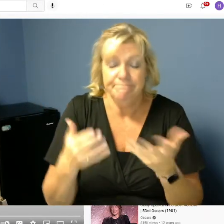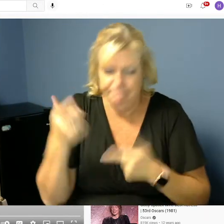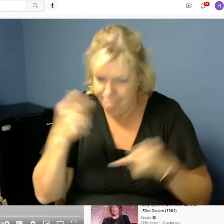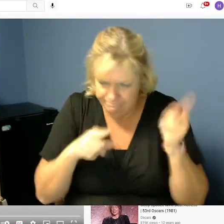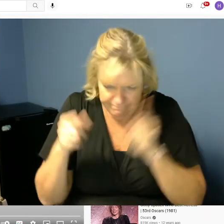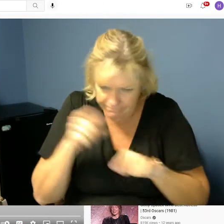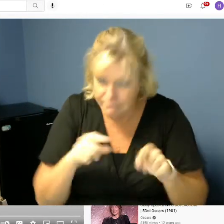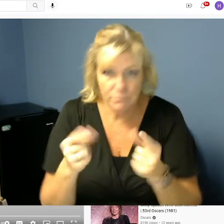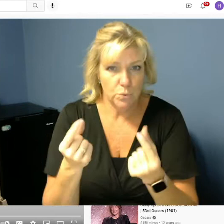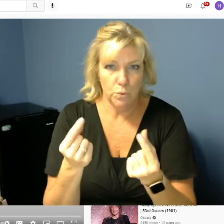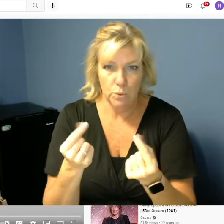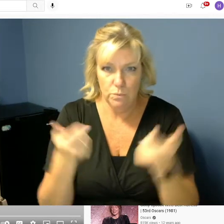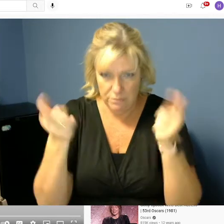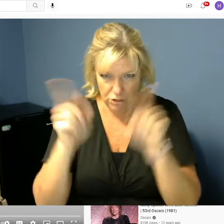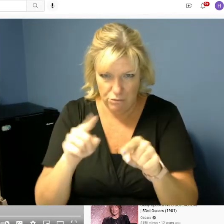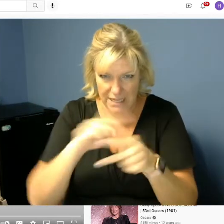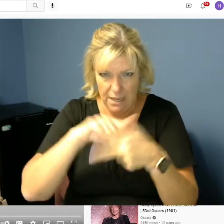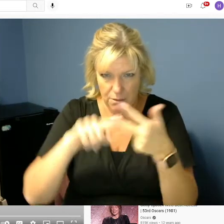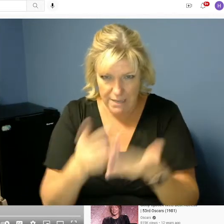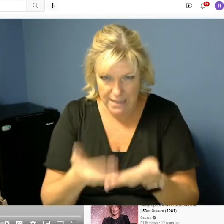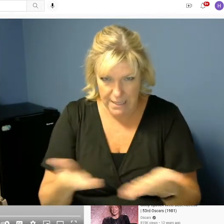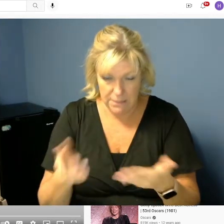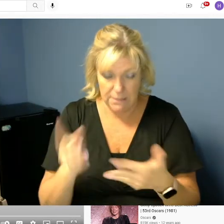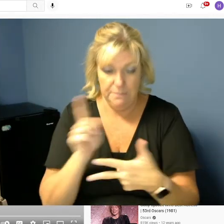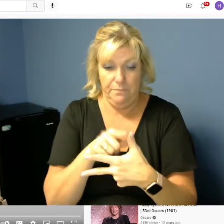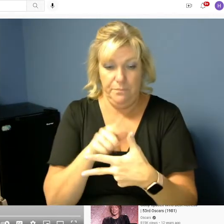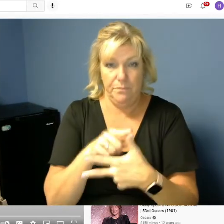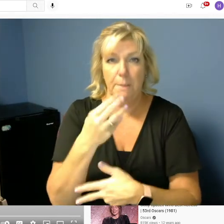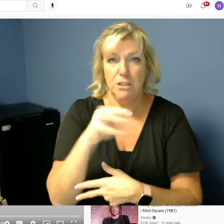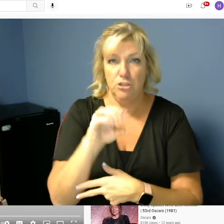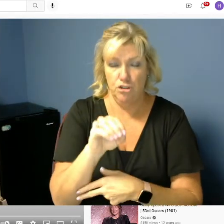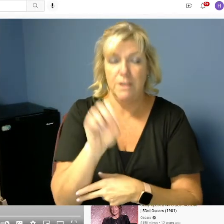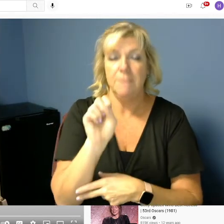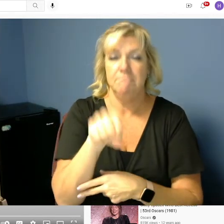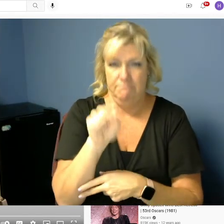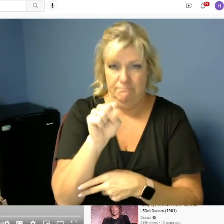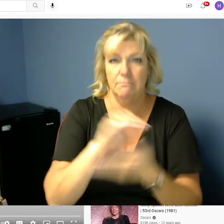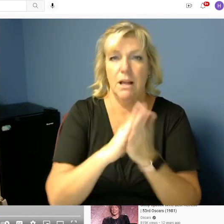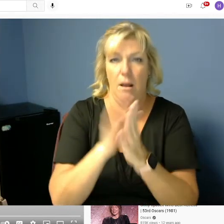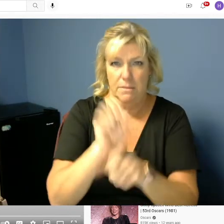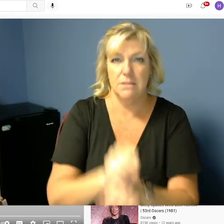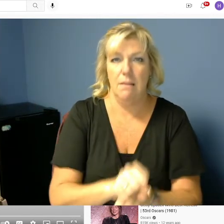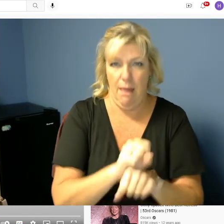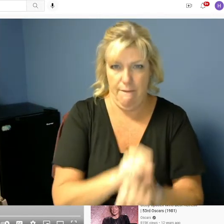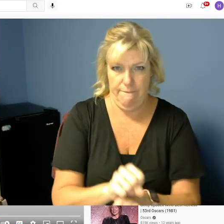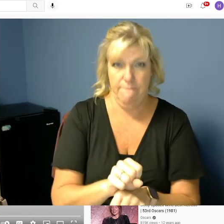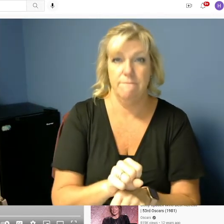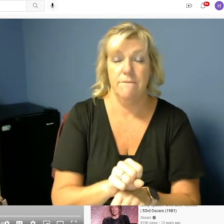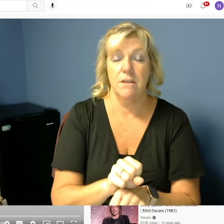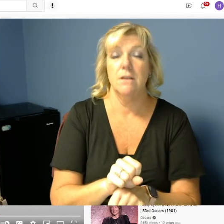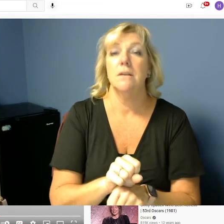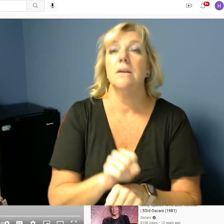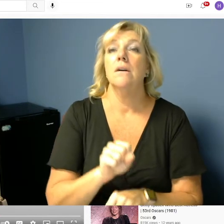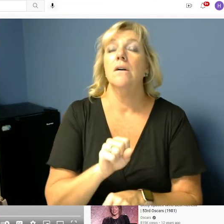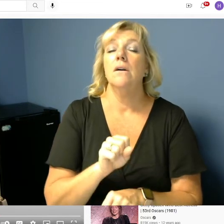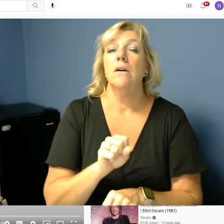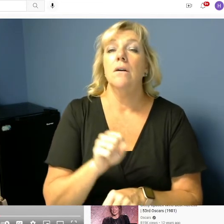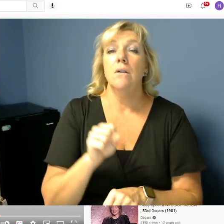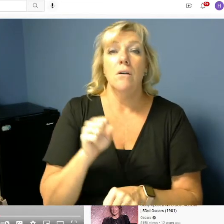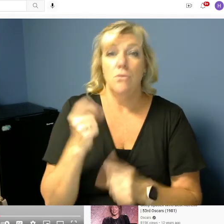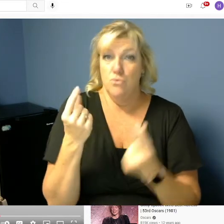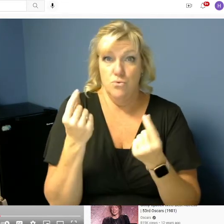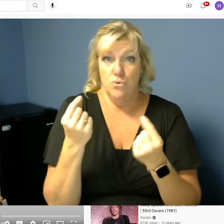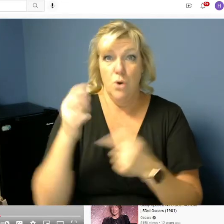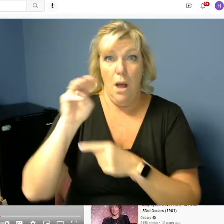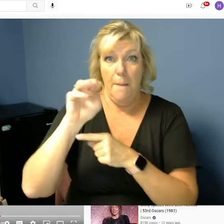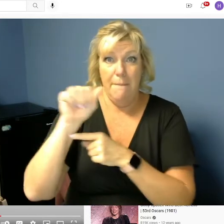is Missouri will be a slave state. We'll take from Massachusetts and create the free